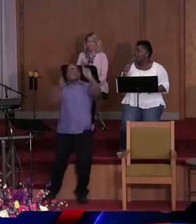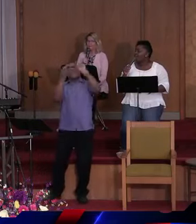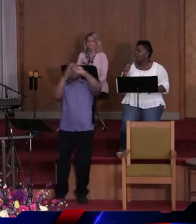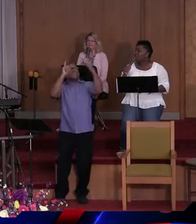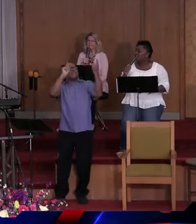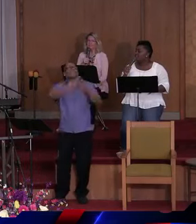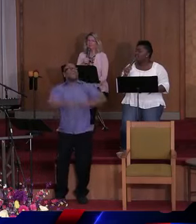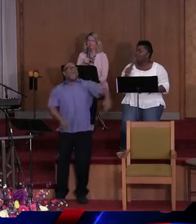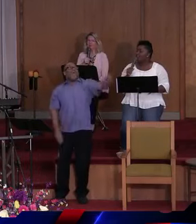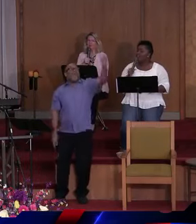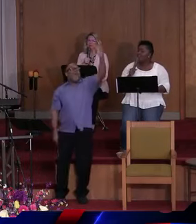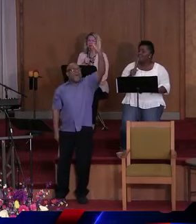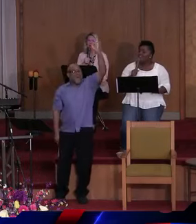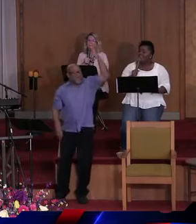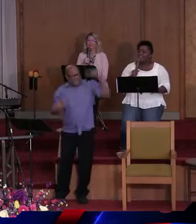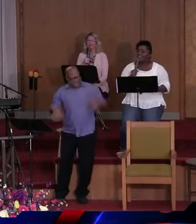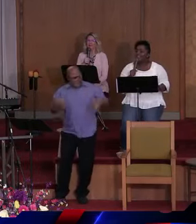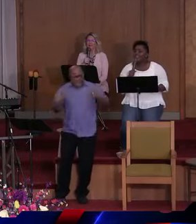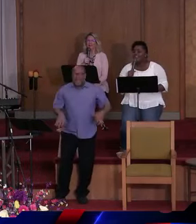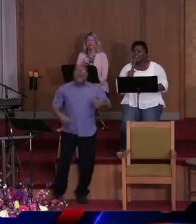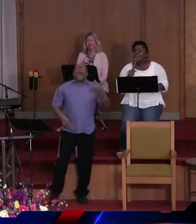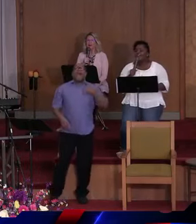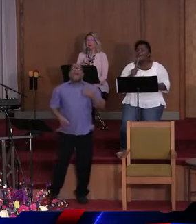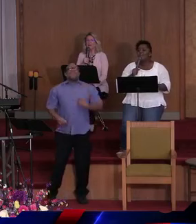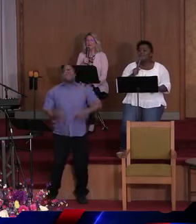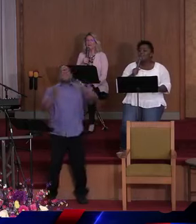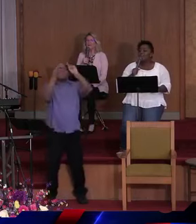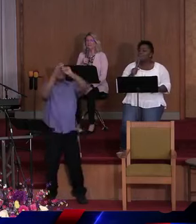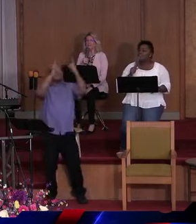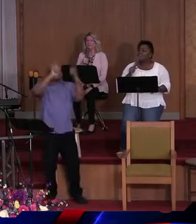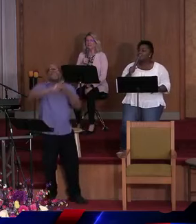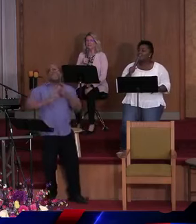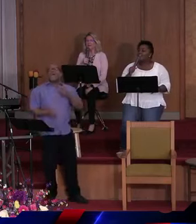I am a friend of God. Come on and lift your voice.